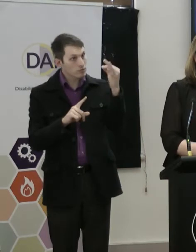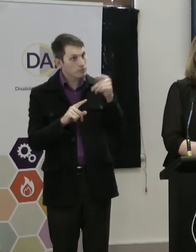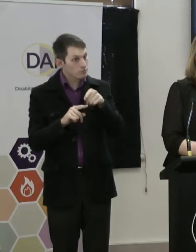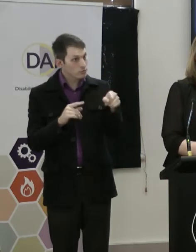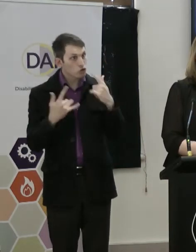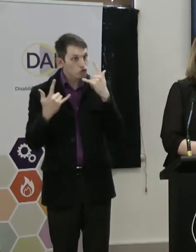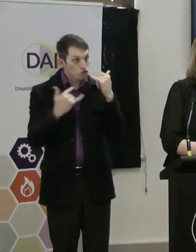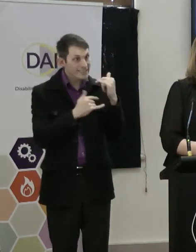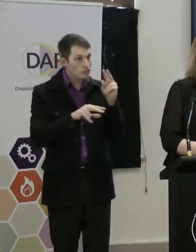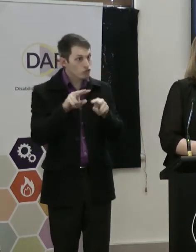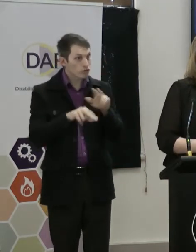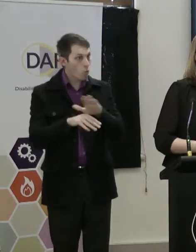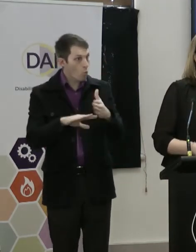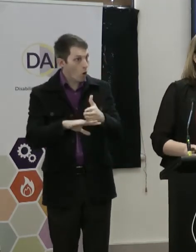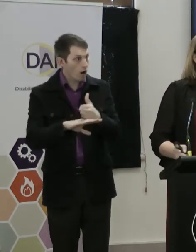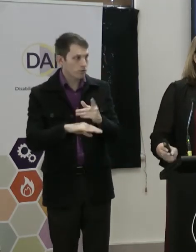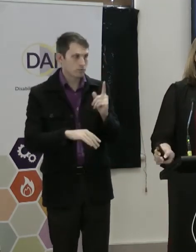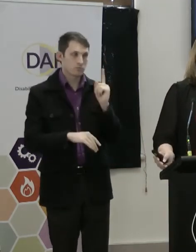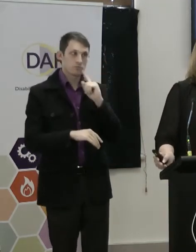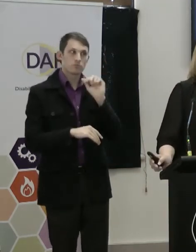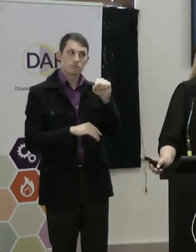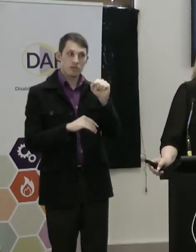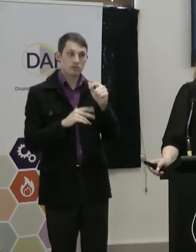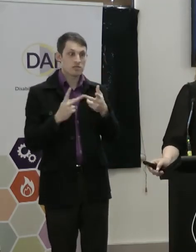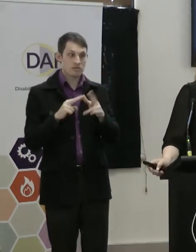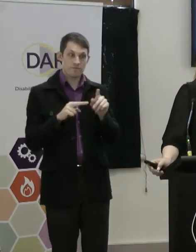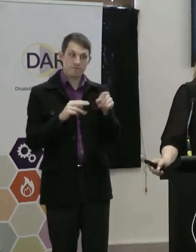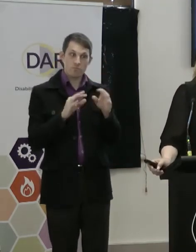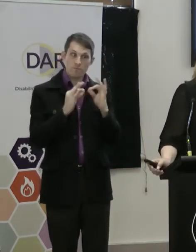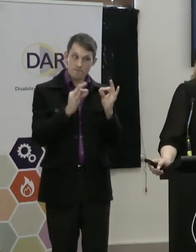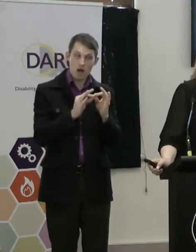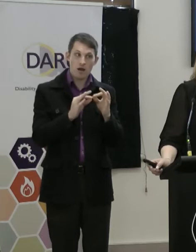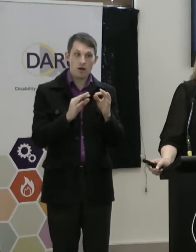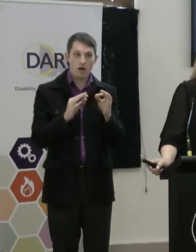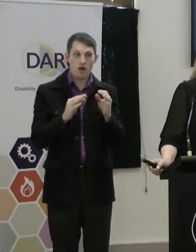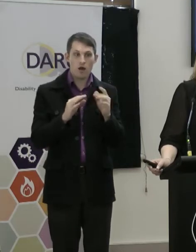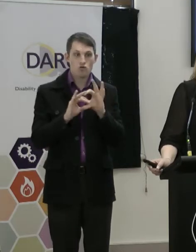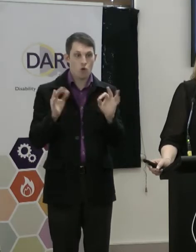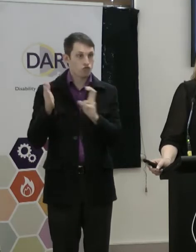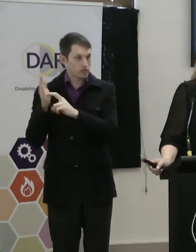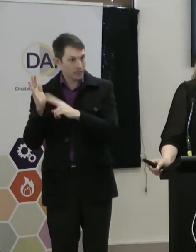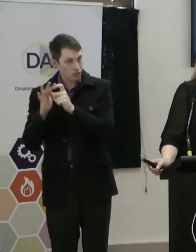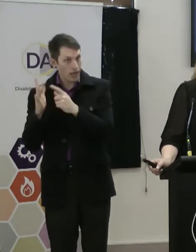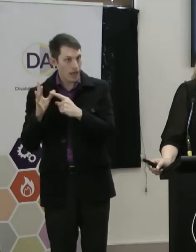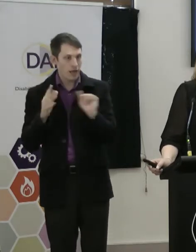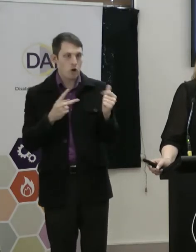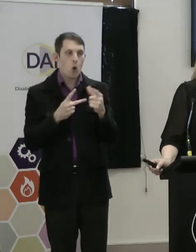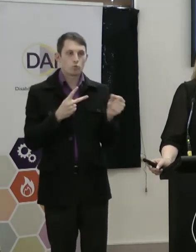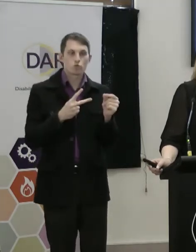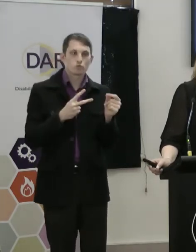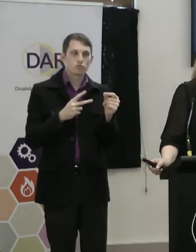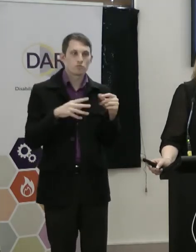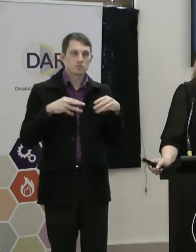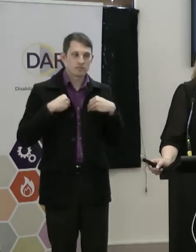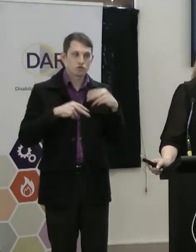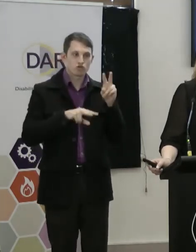Yes. Yep. So they can, even though they're So for non-registered providers, it's optional. Mm-hmm. And the intent obviously is that if